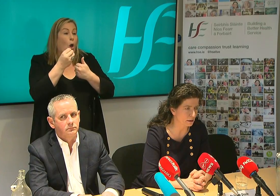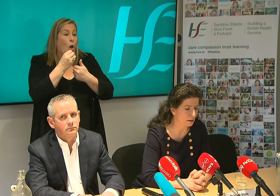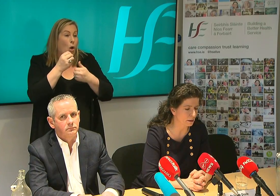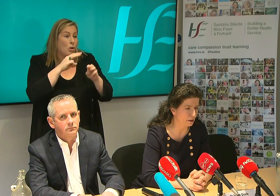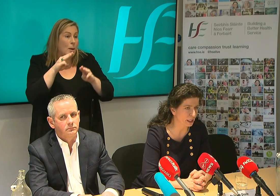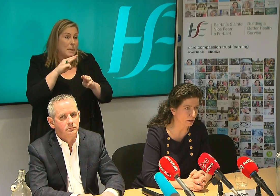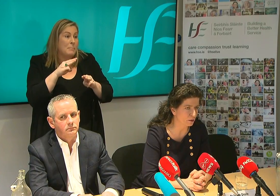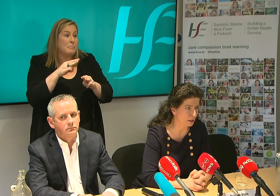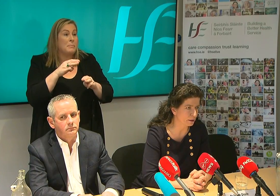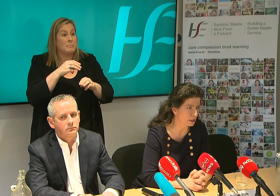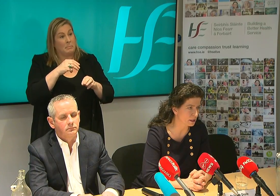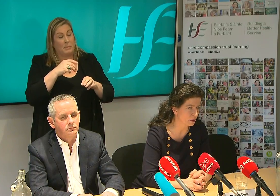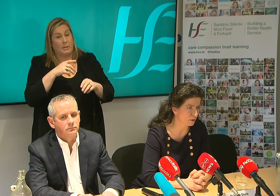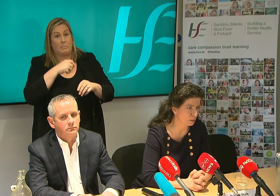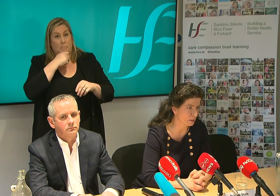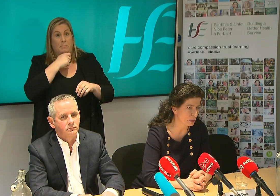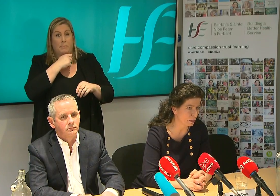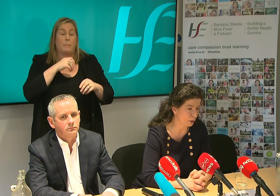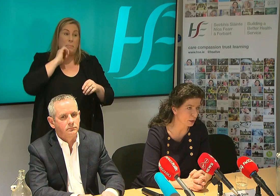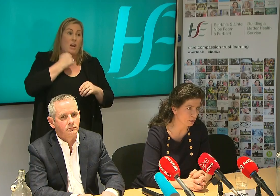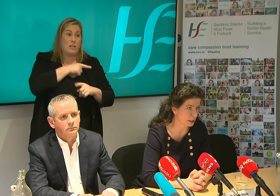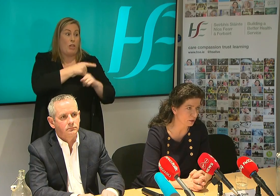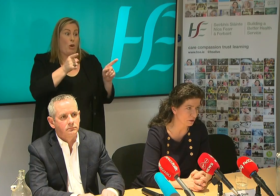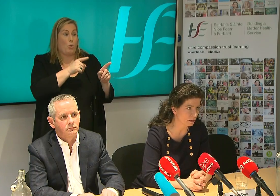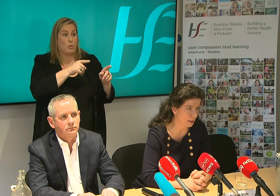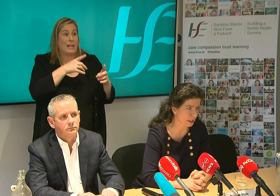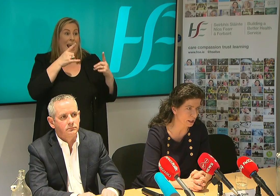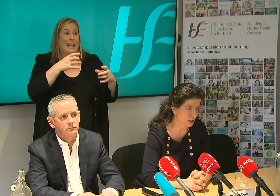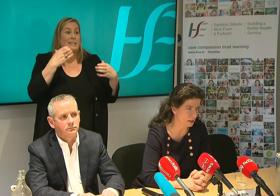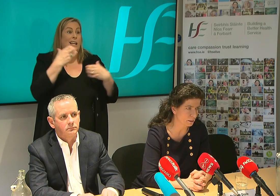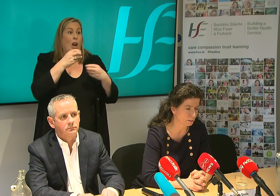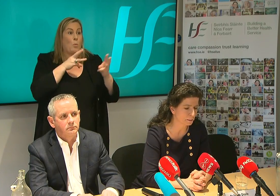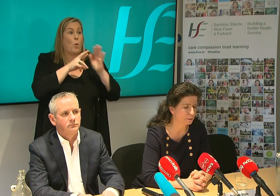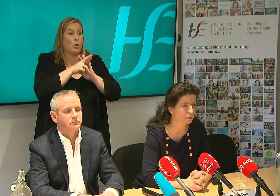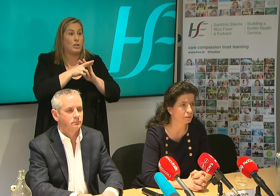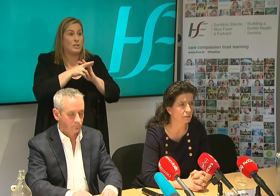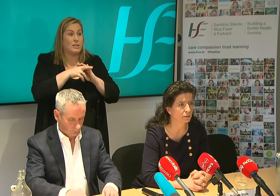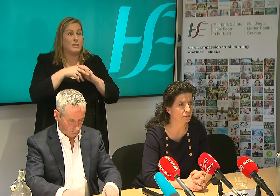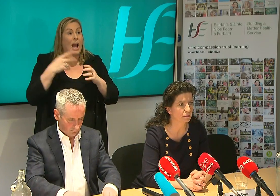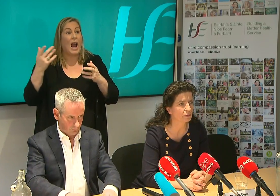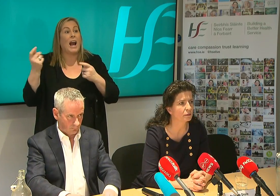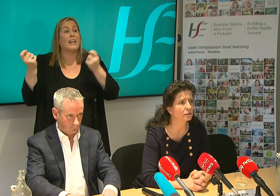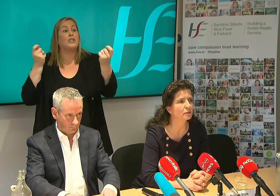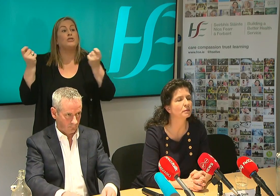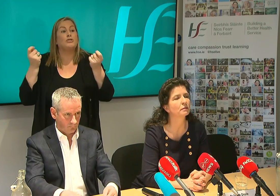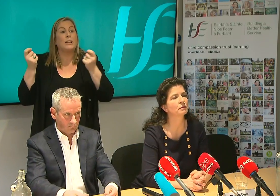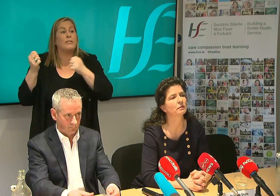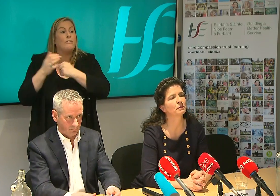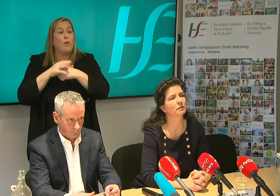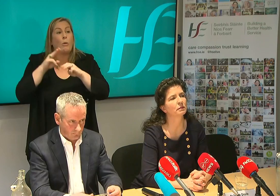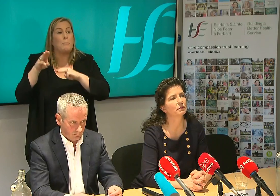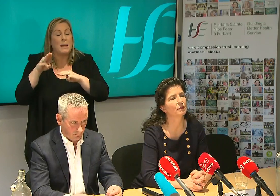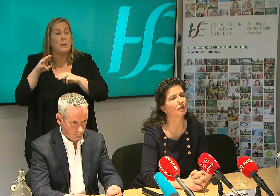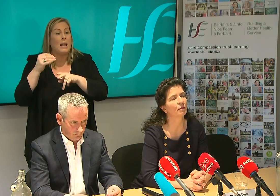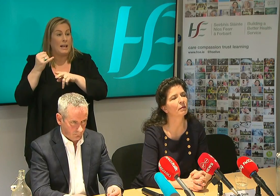because they're caring for high risk, for people who are at risk of complications. Sorry, just to check their affected